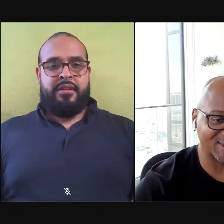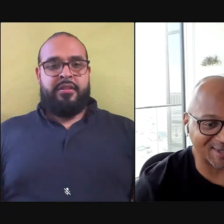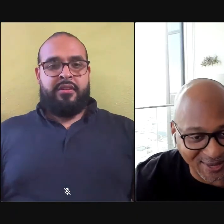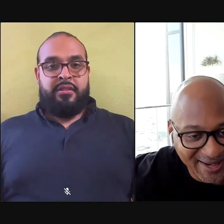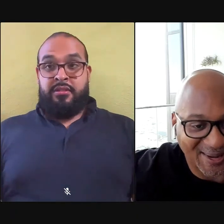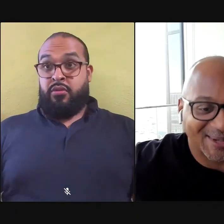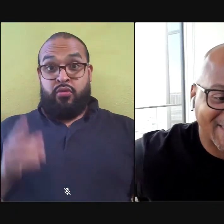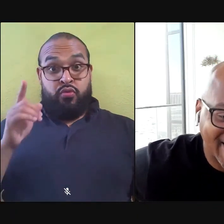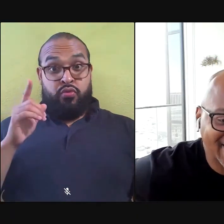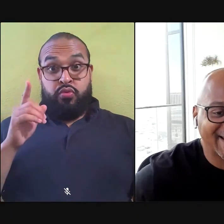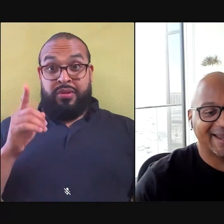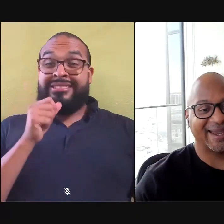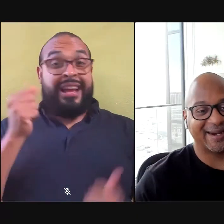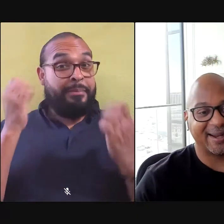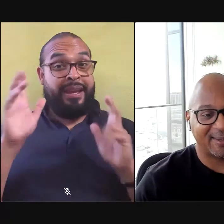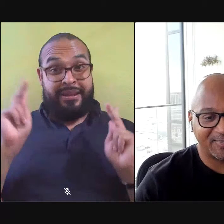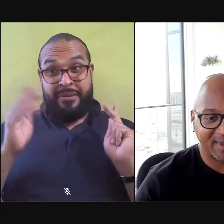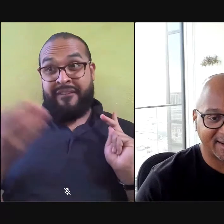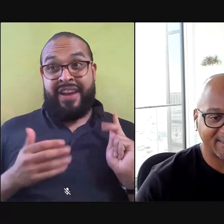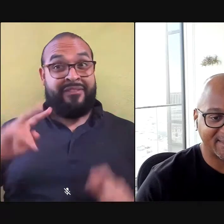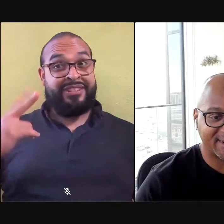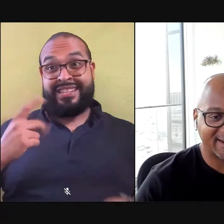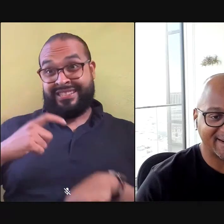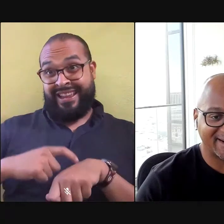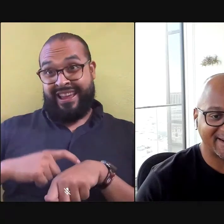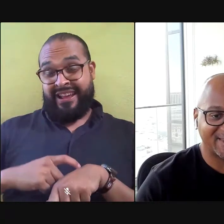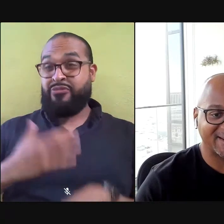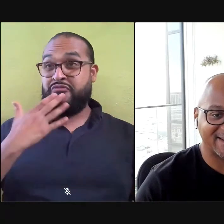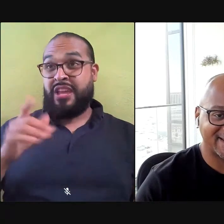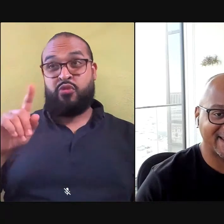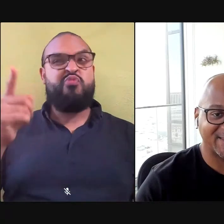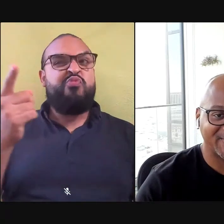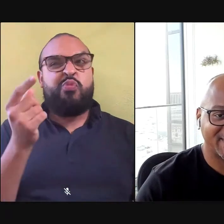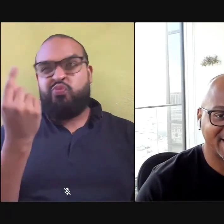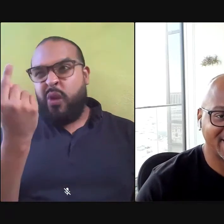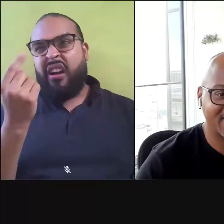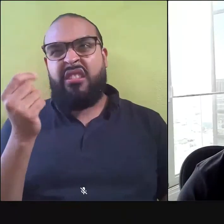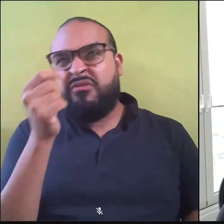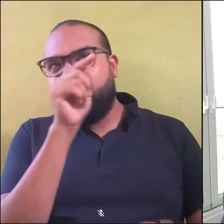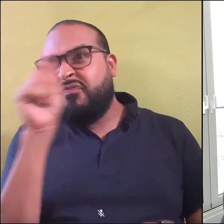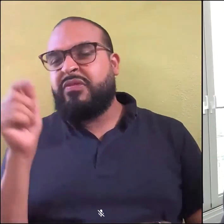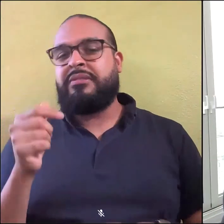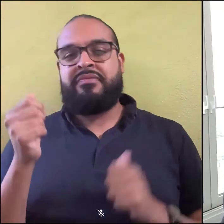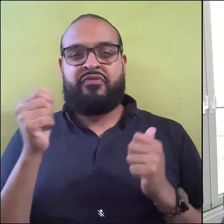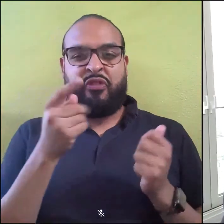2-year speakers. So awesome. Thank you. Awesome. Thank you, Wayne. It's always a pleasure. Love it. All right. Take care. Thank you.